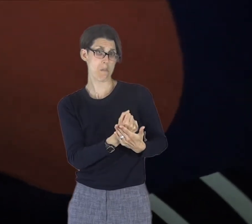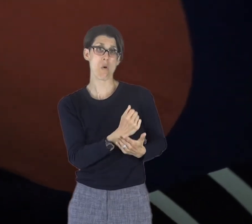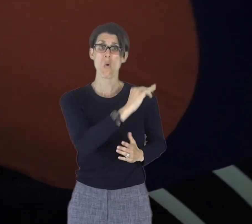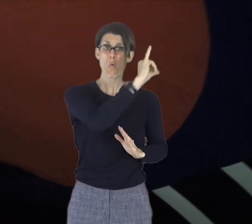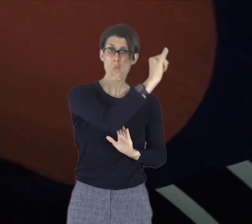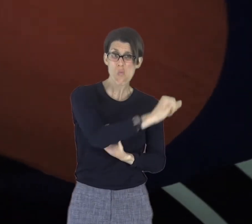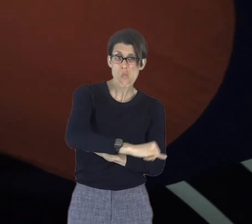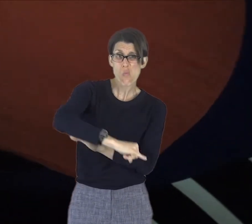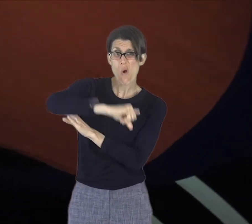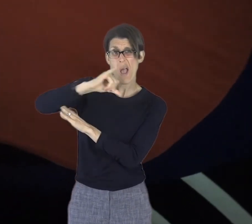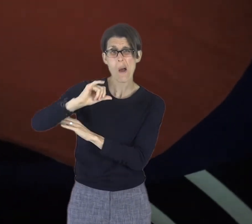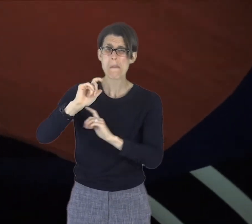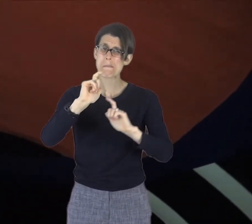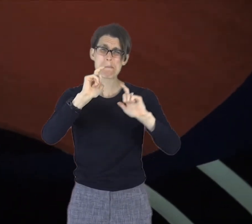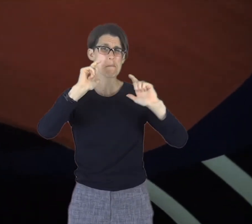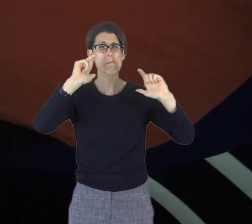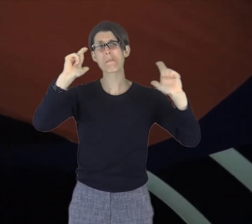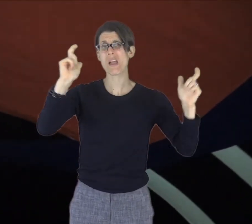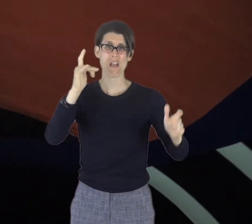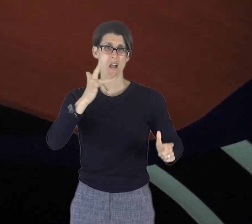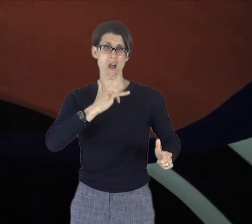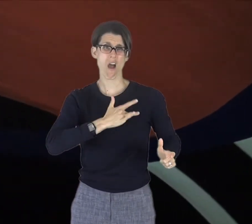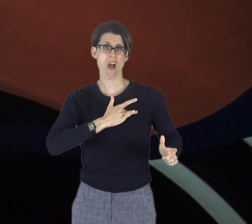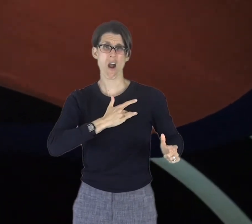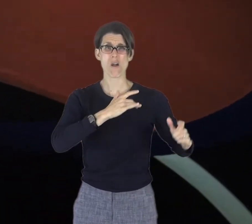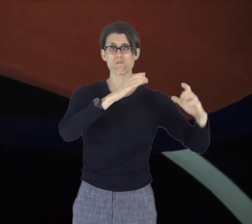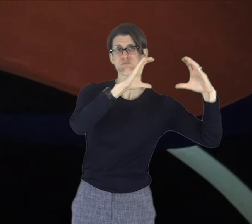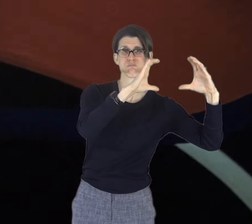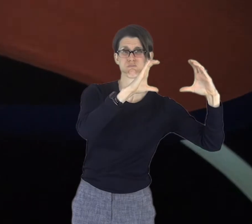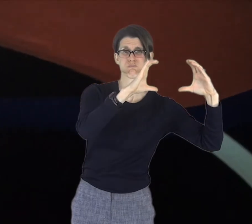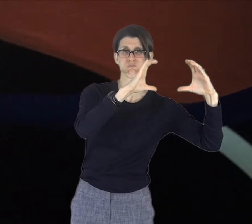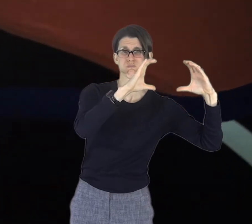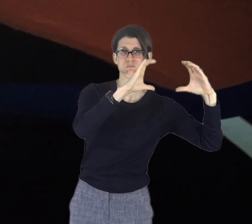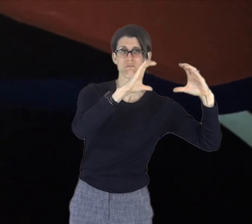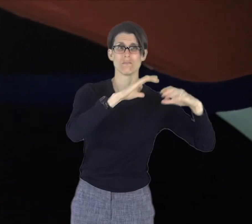heart. The whale's heart is much bigger.